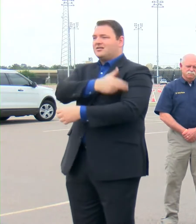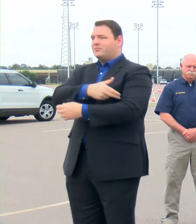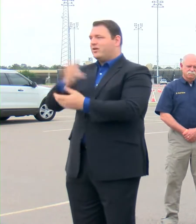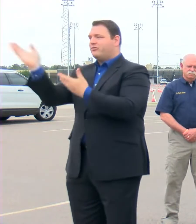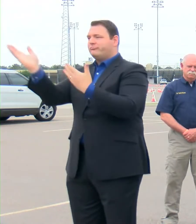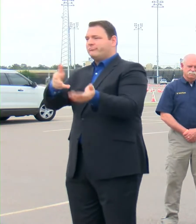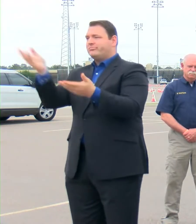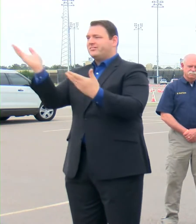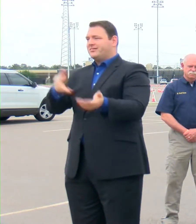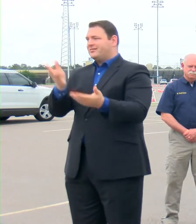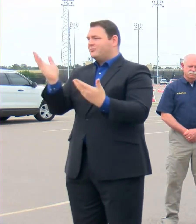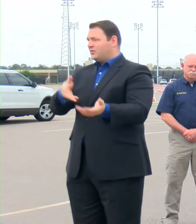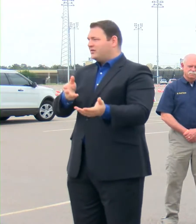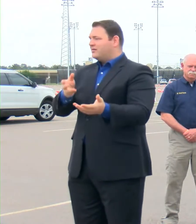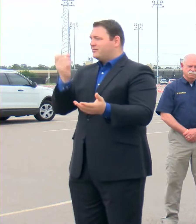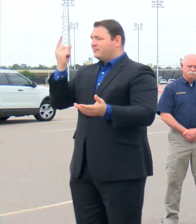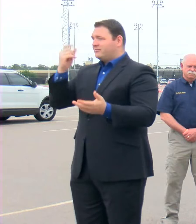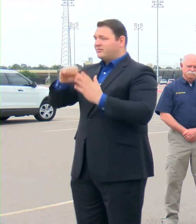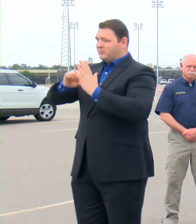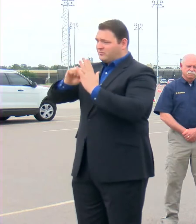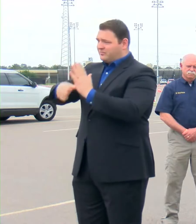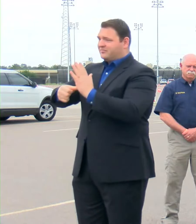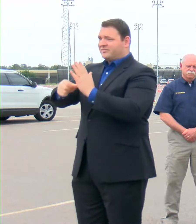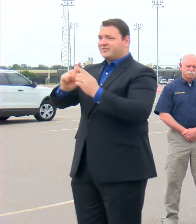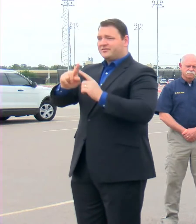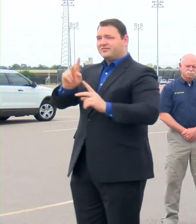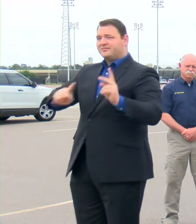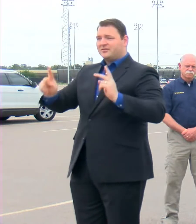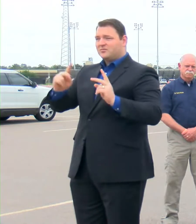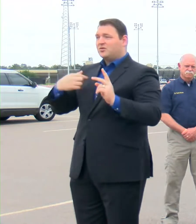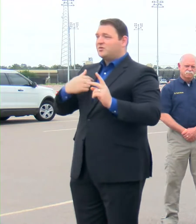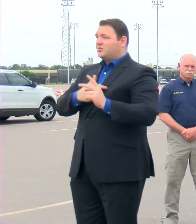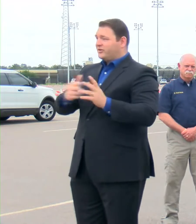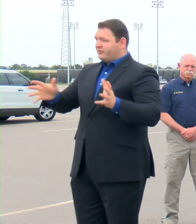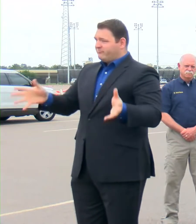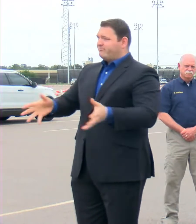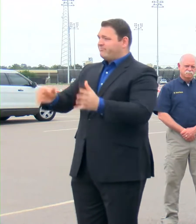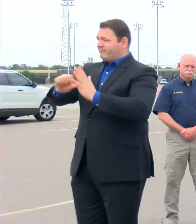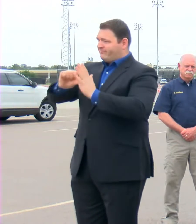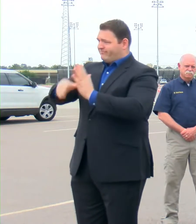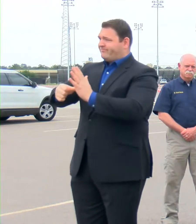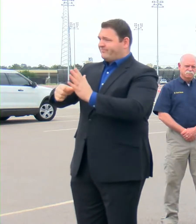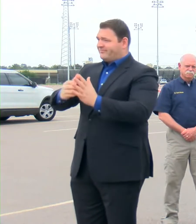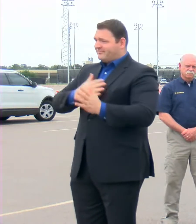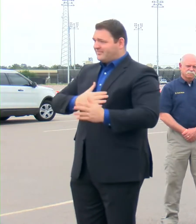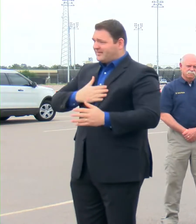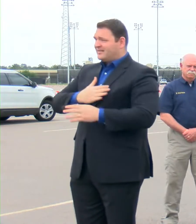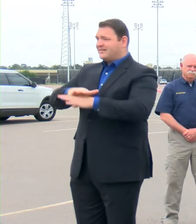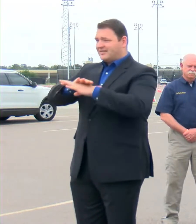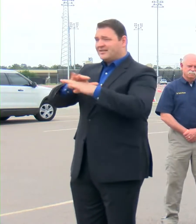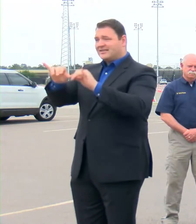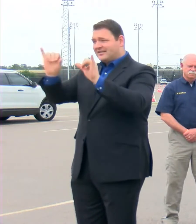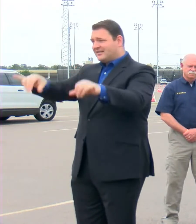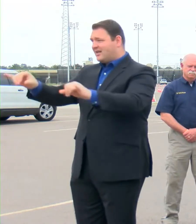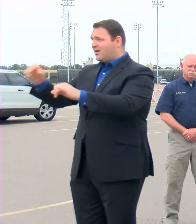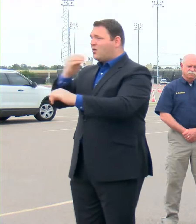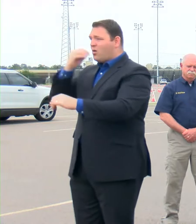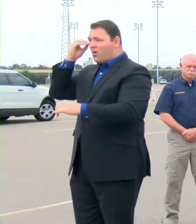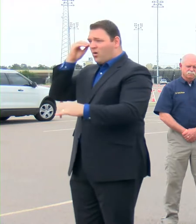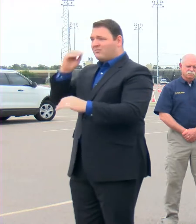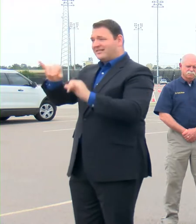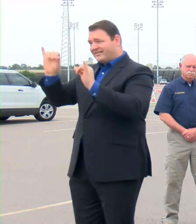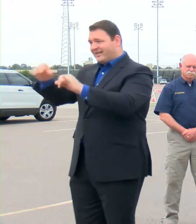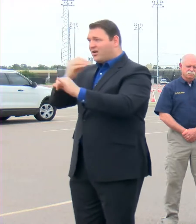to the public that we're urging you to stay home before this thing hits home.